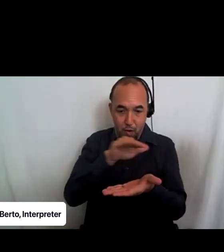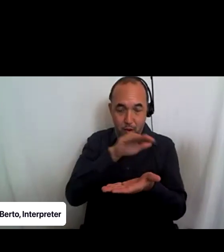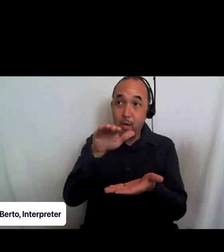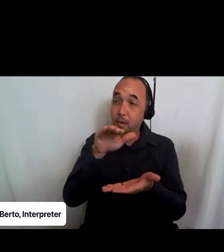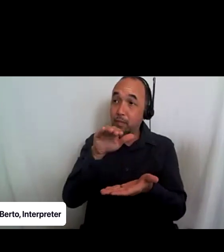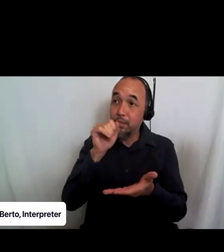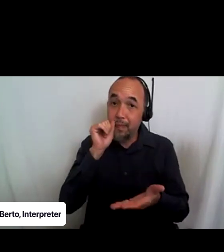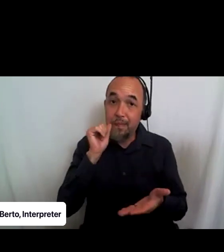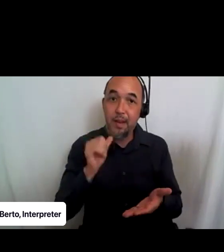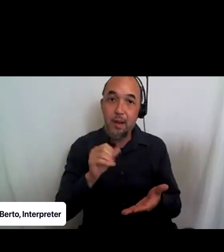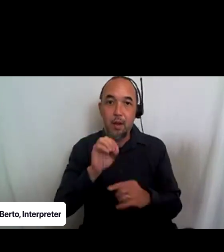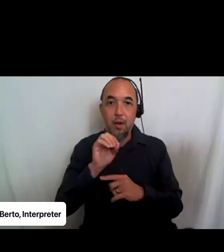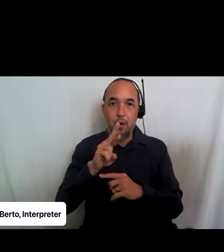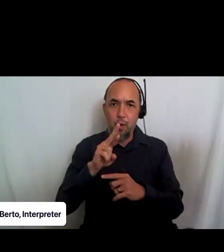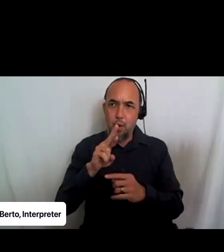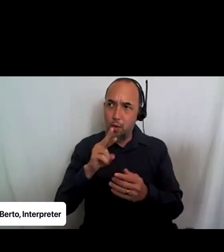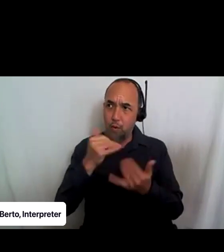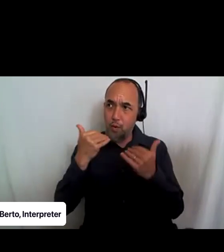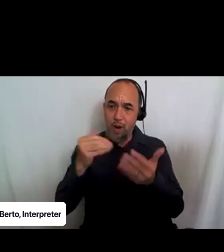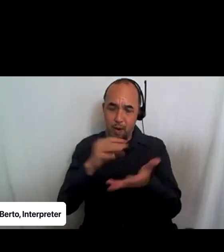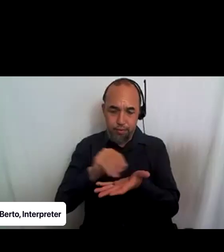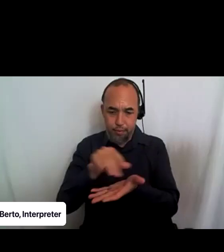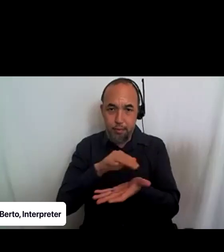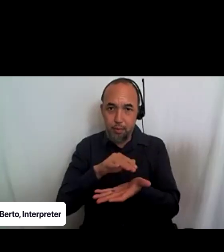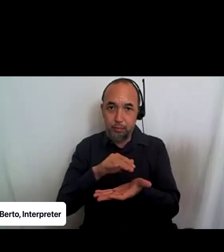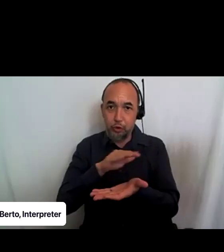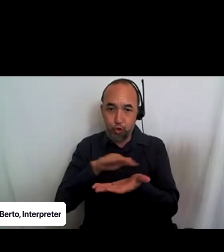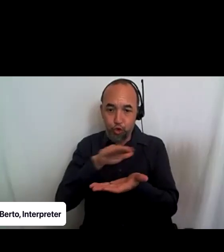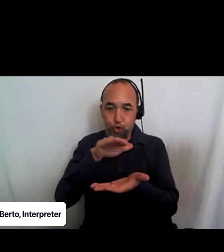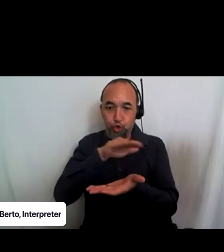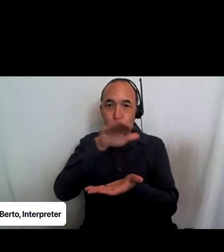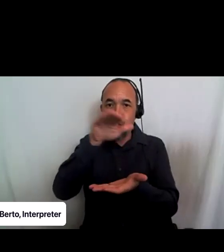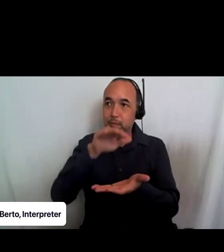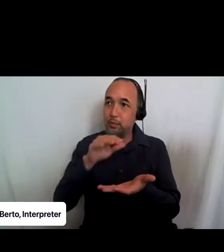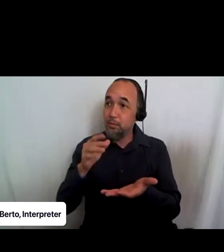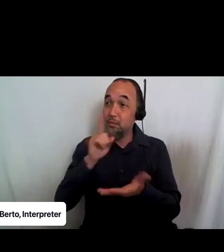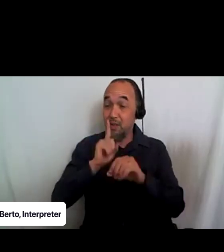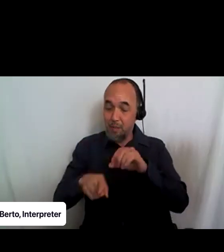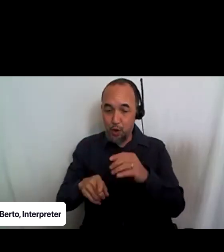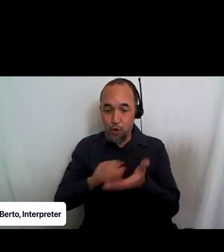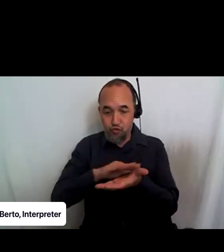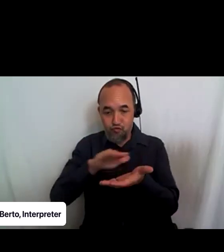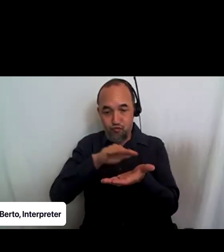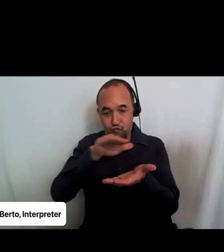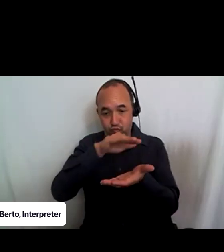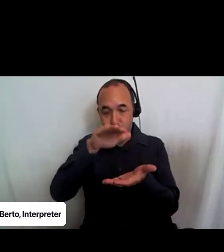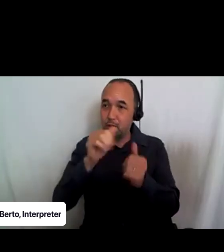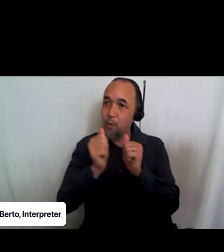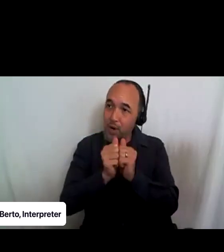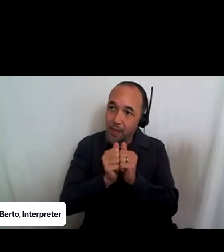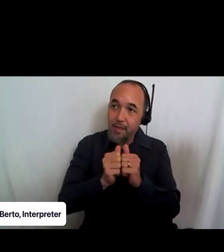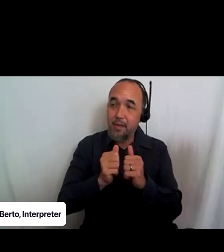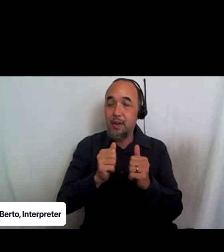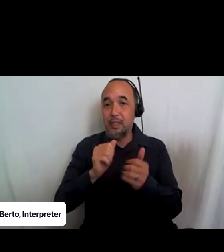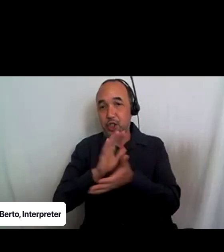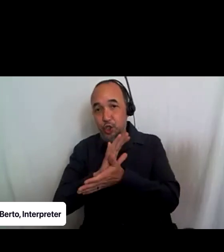mac and cheese with the cheese and the breadcrumbs. You can put some tomato in between, then that'll bake nicely into the dish. I